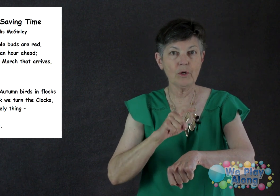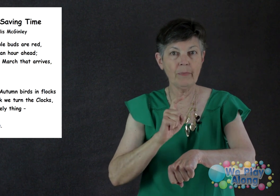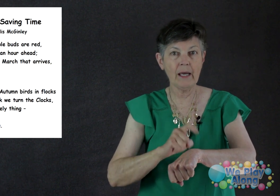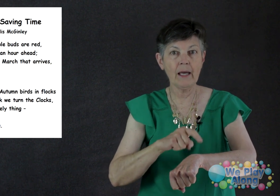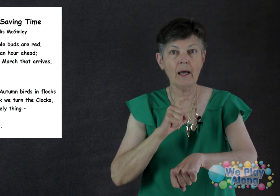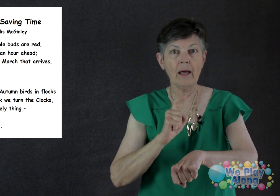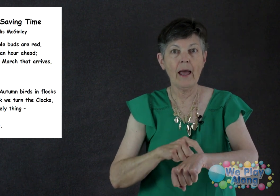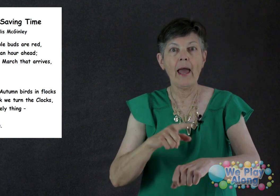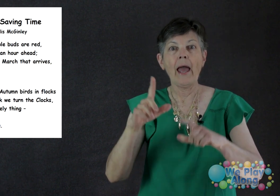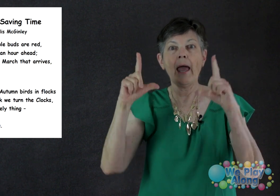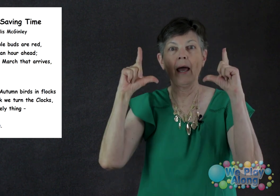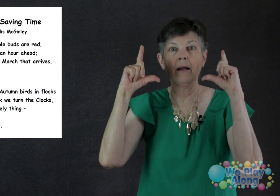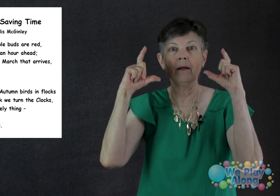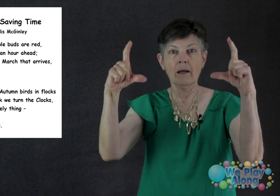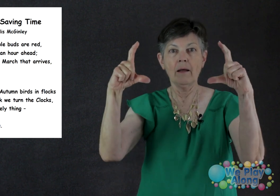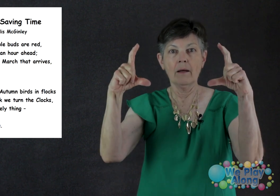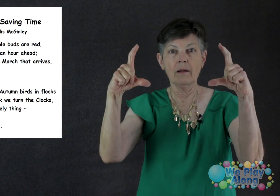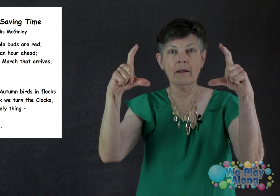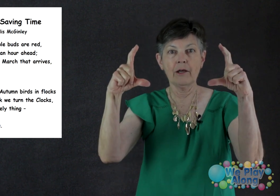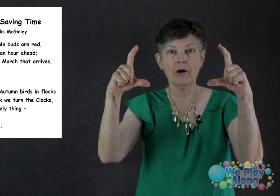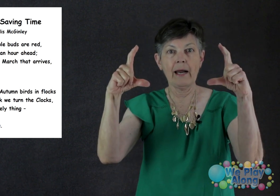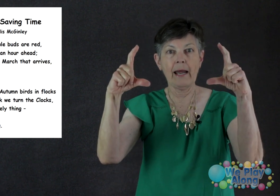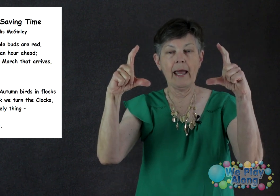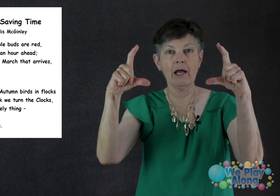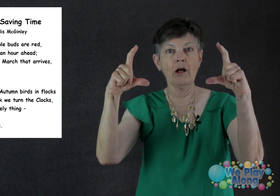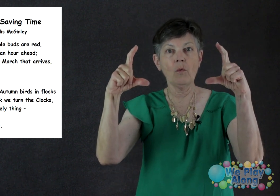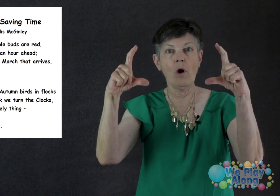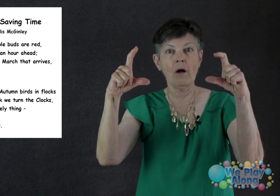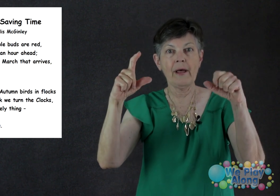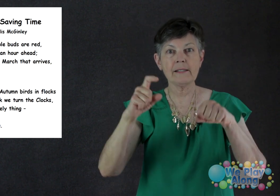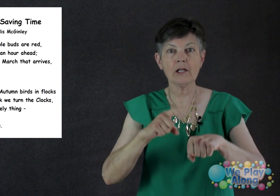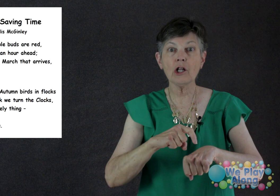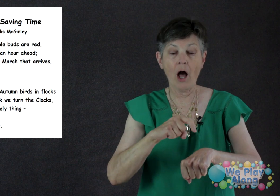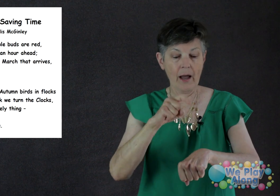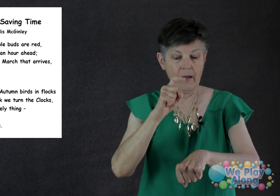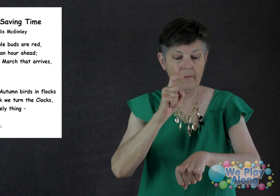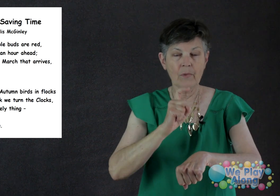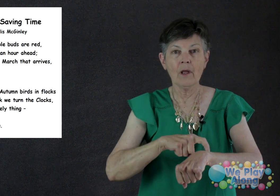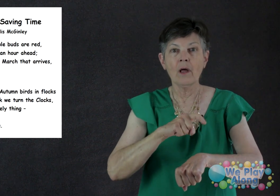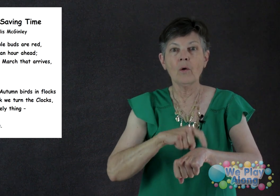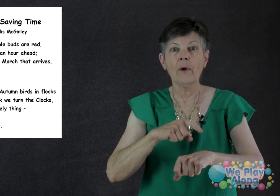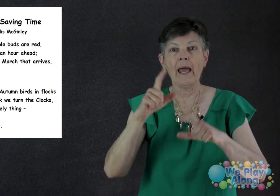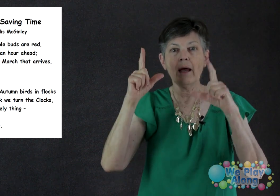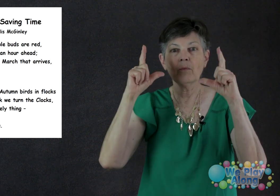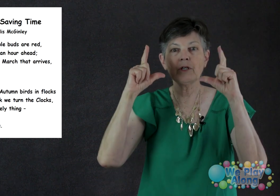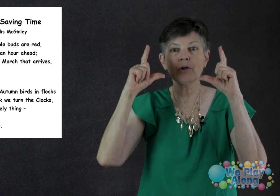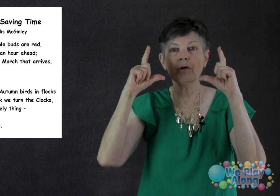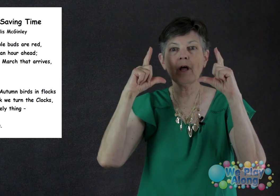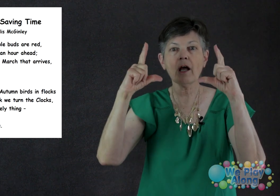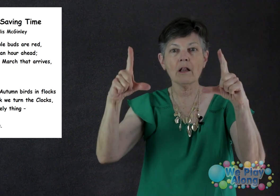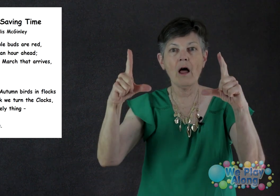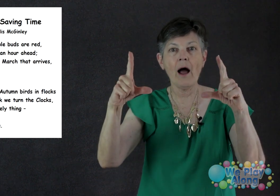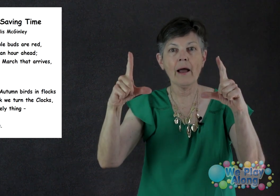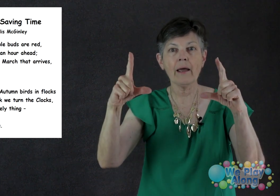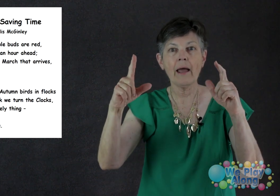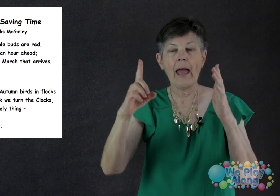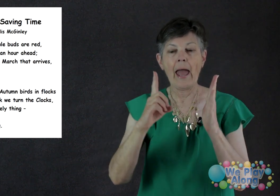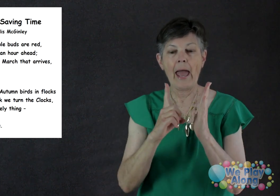be. And like you're going to hang it on the wall. That's clock. We turn the clock.